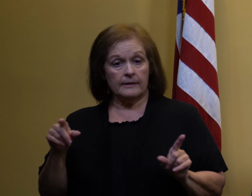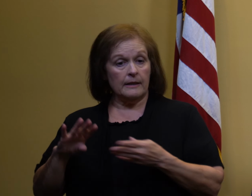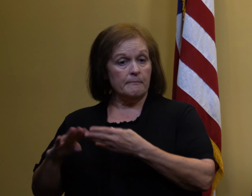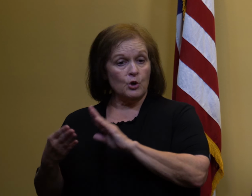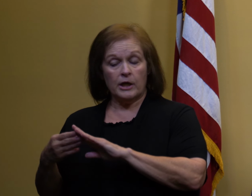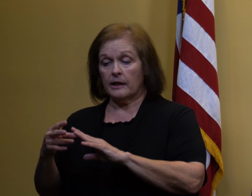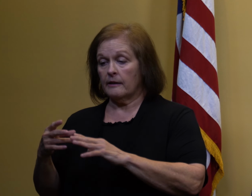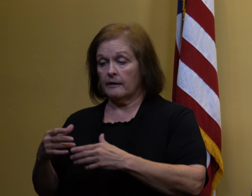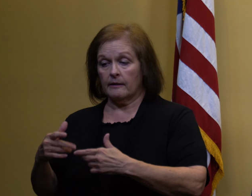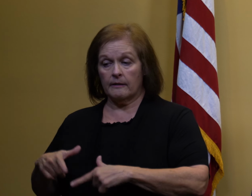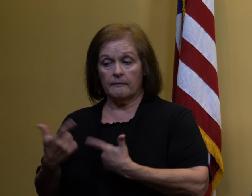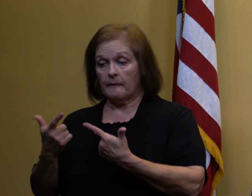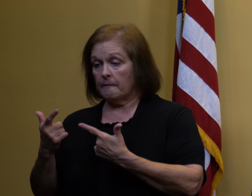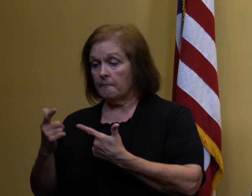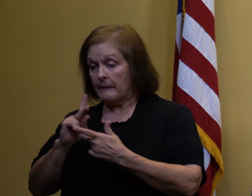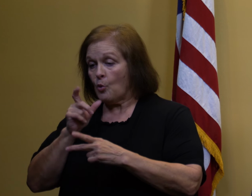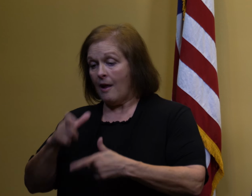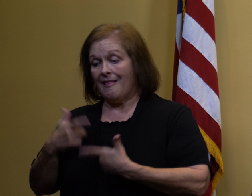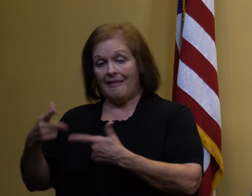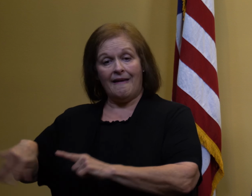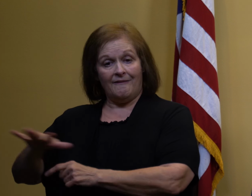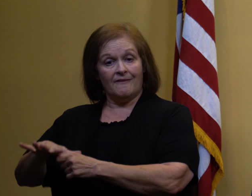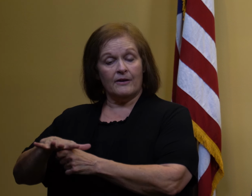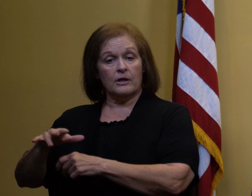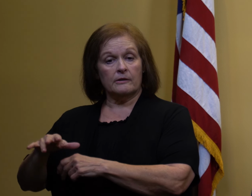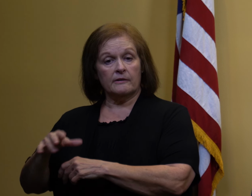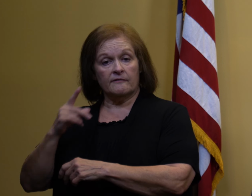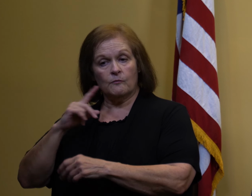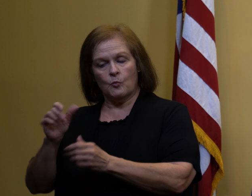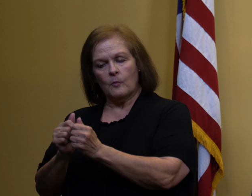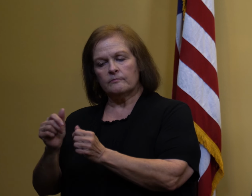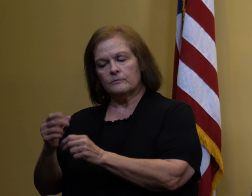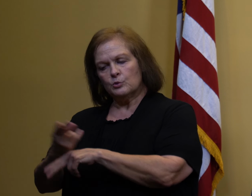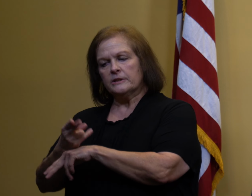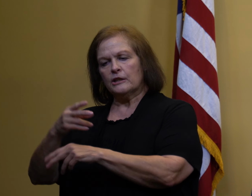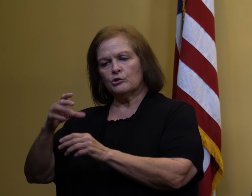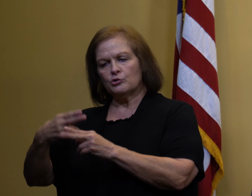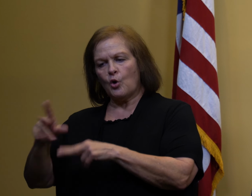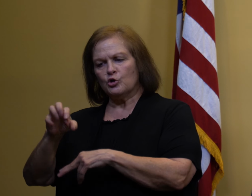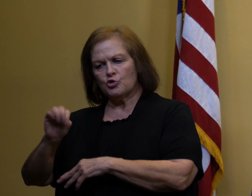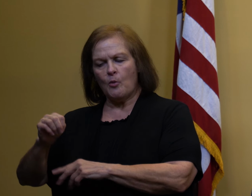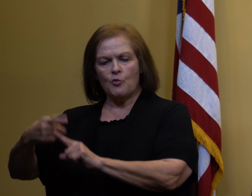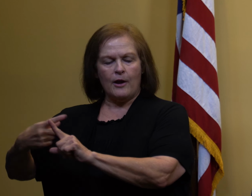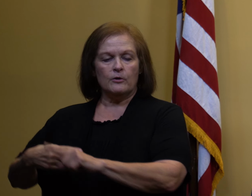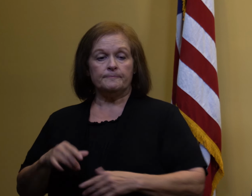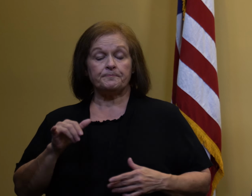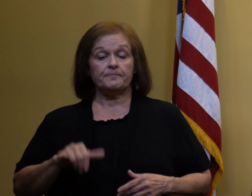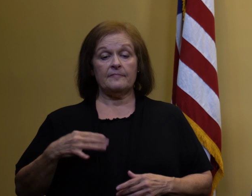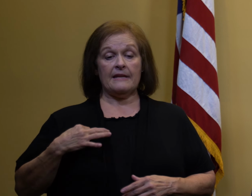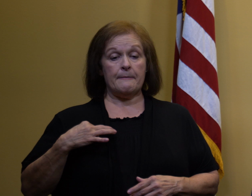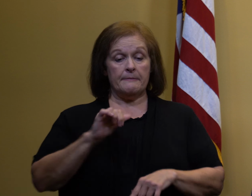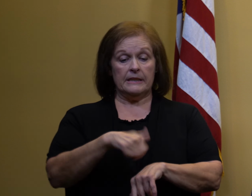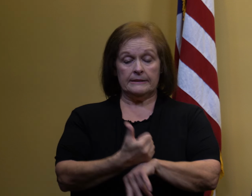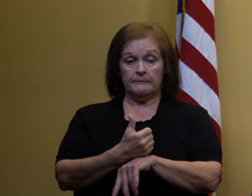community, our residents that have been a part of the short-term rental fabric. So in accordance with this order, the application period